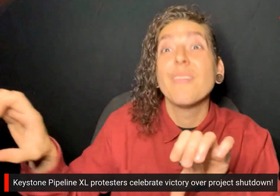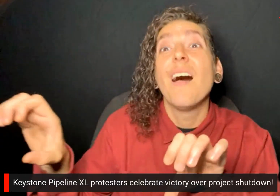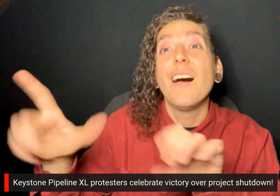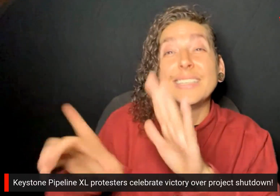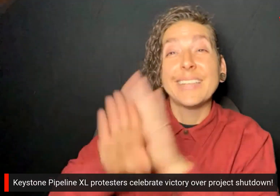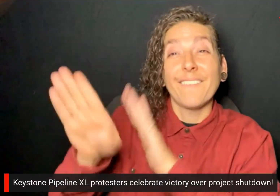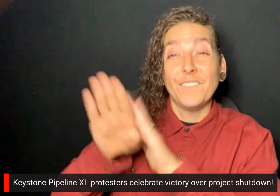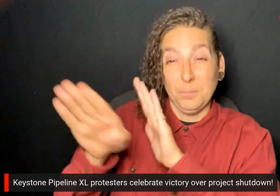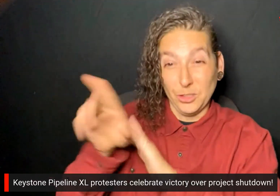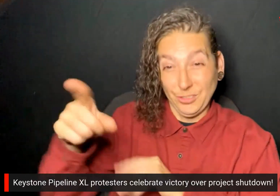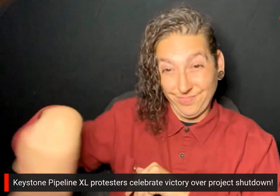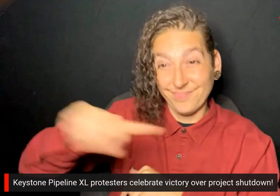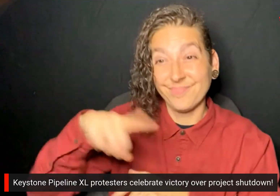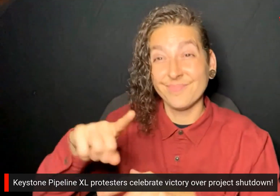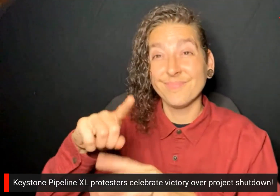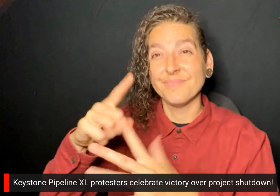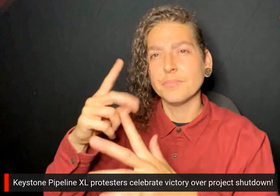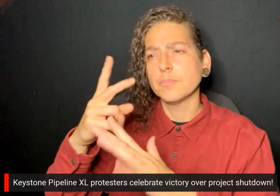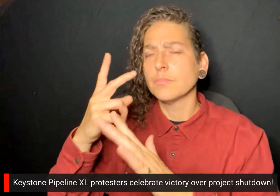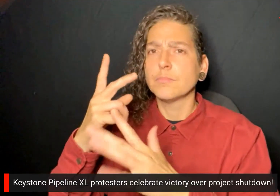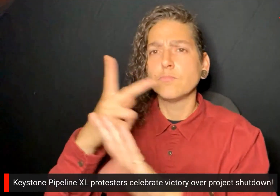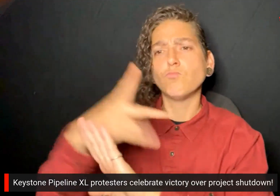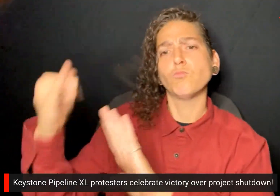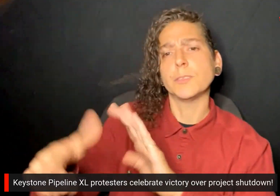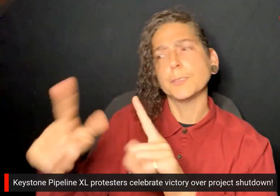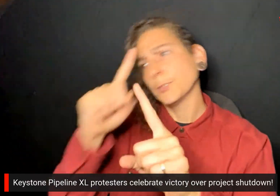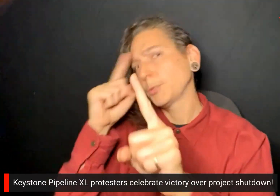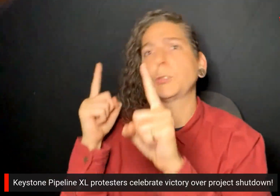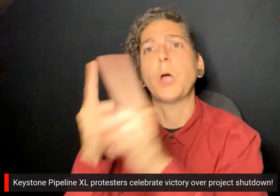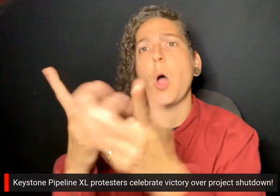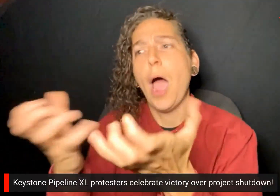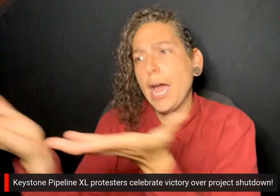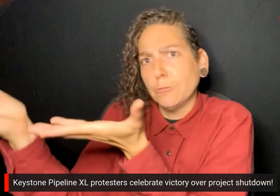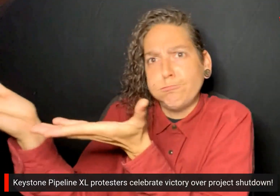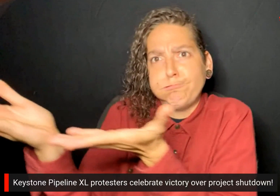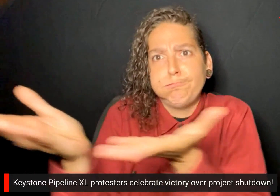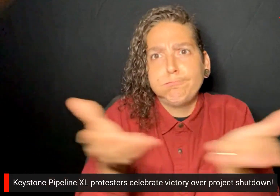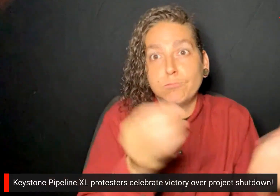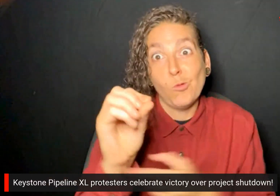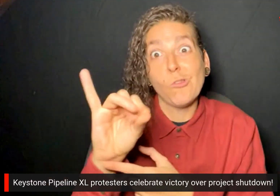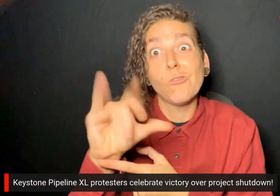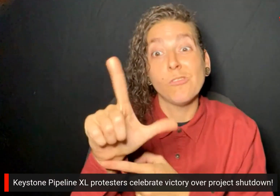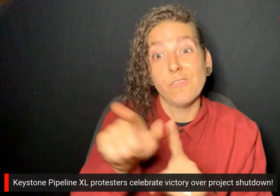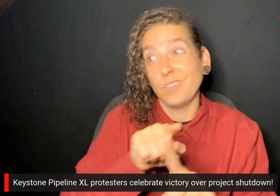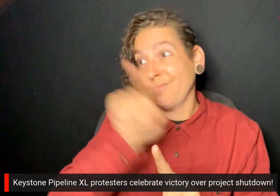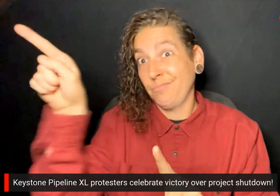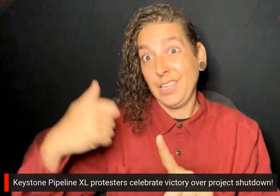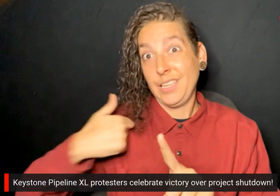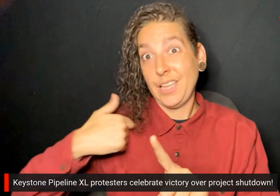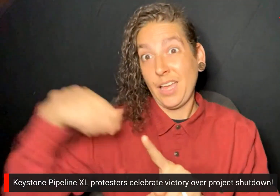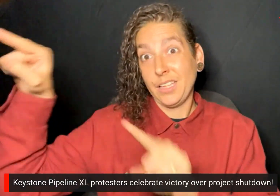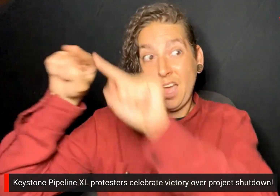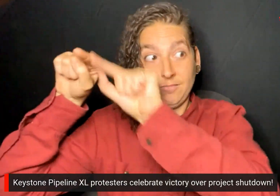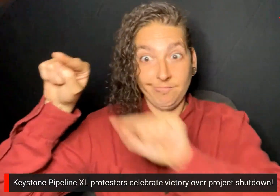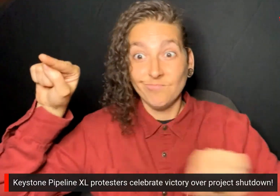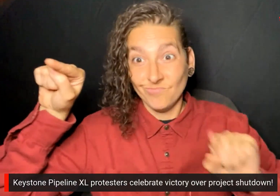developers of the Keystone XL pipeline project, which aimed to carry oil from Canada into the United